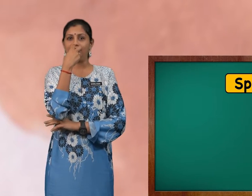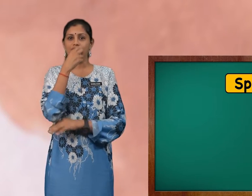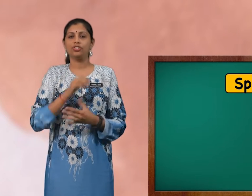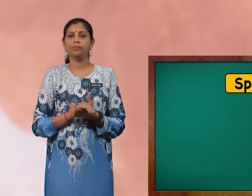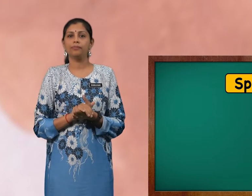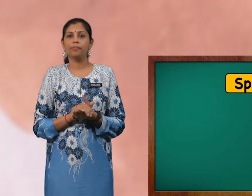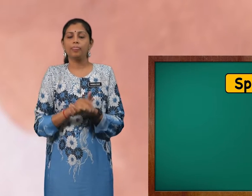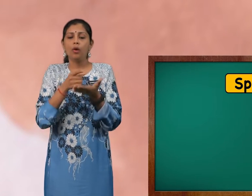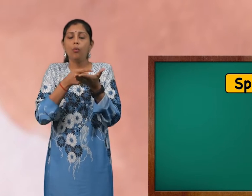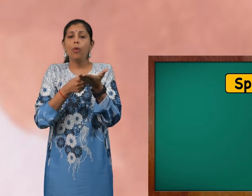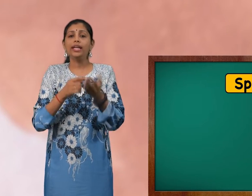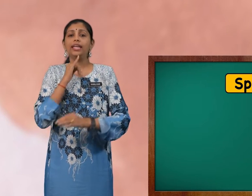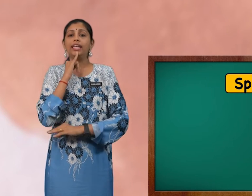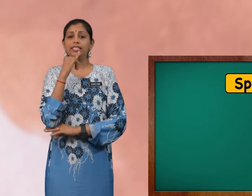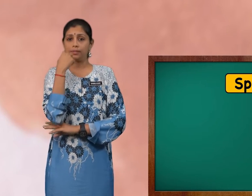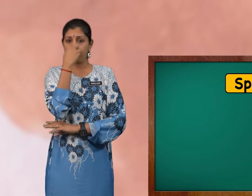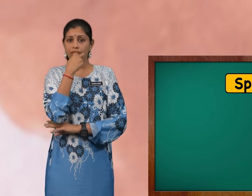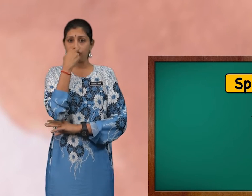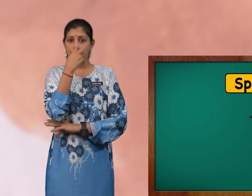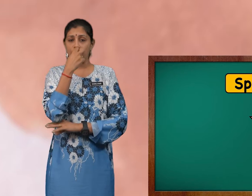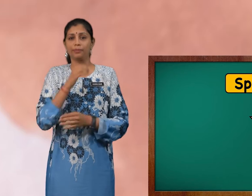speech. What is speech?